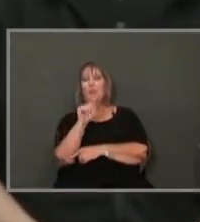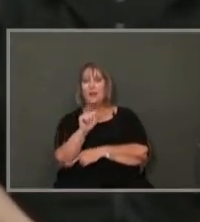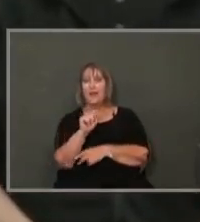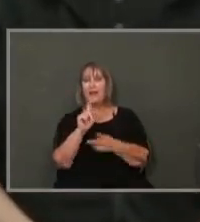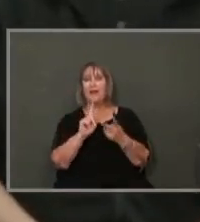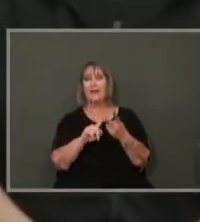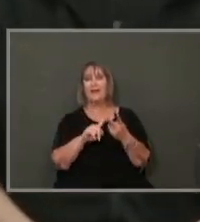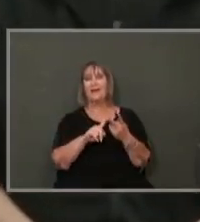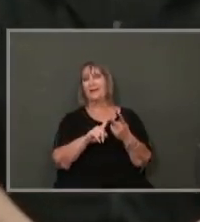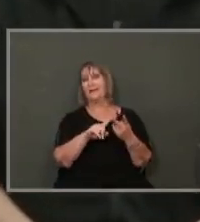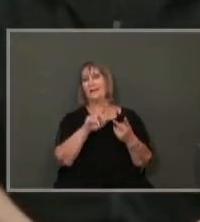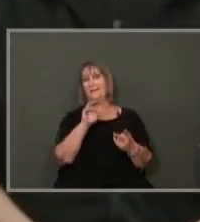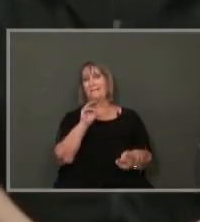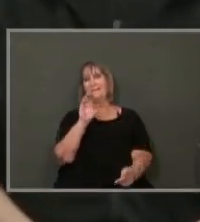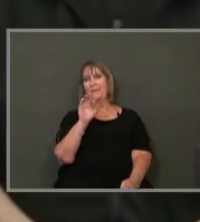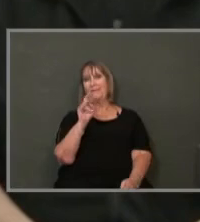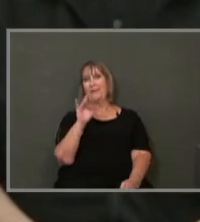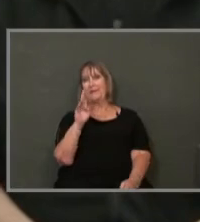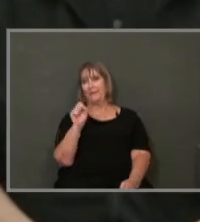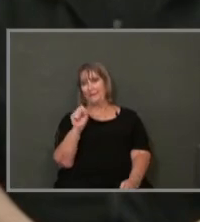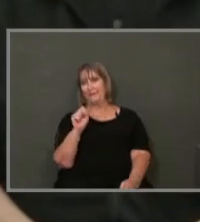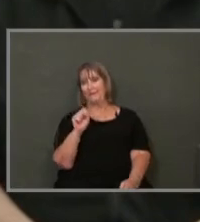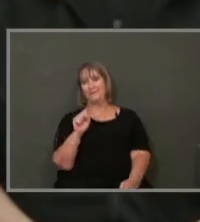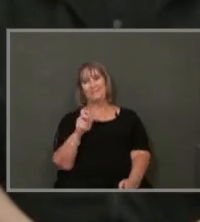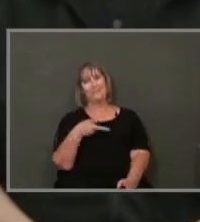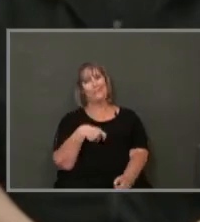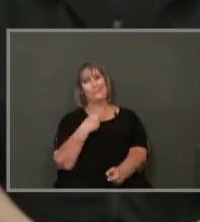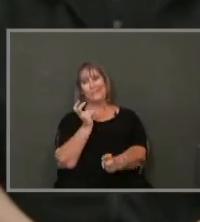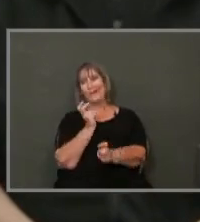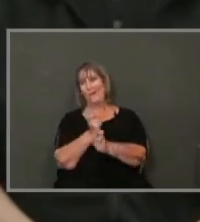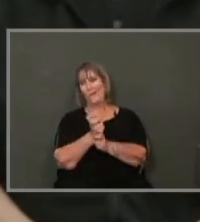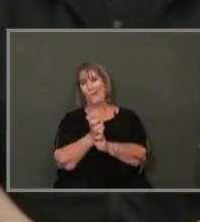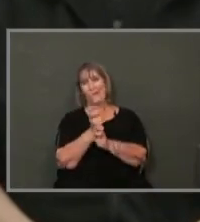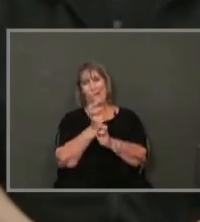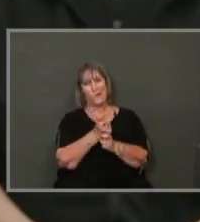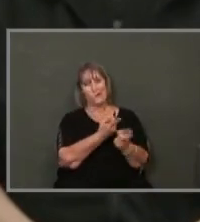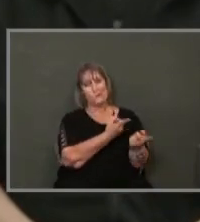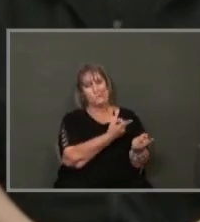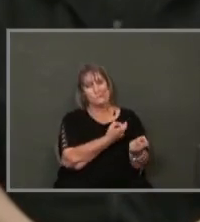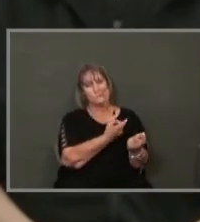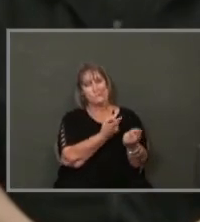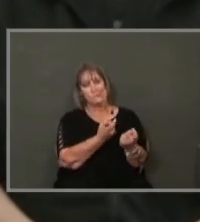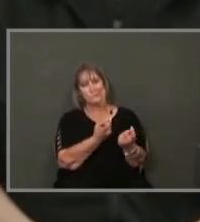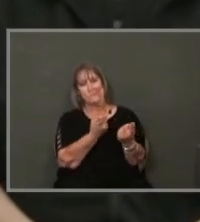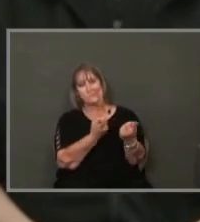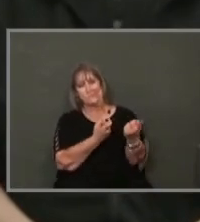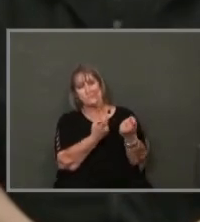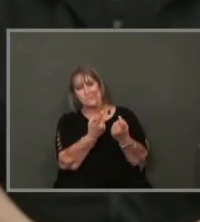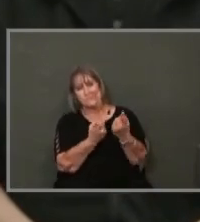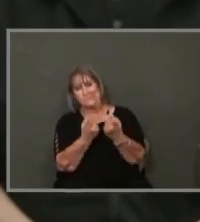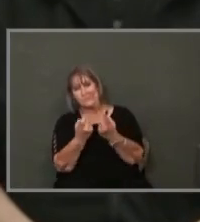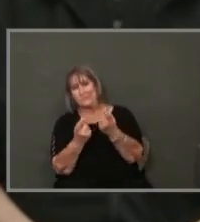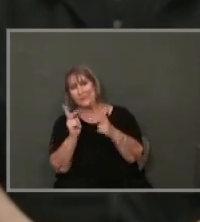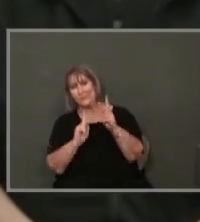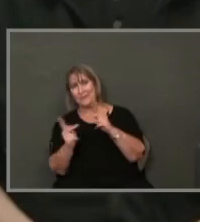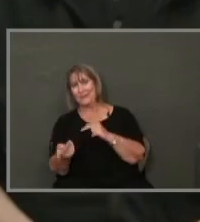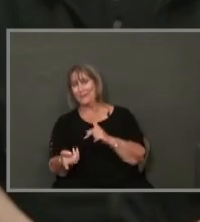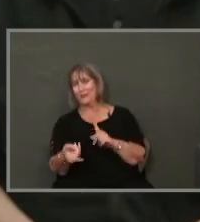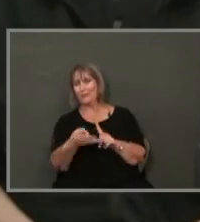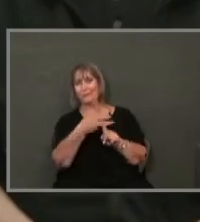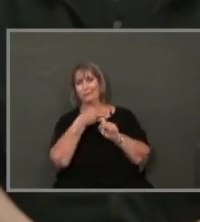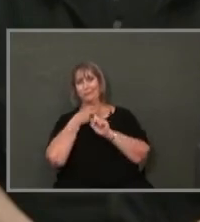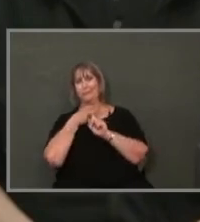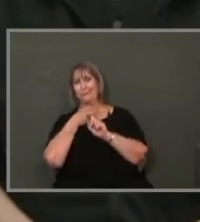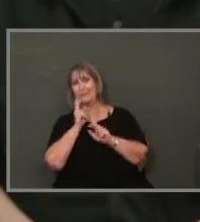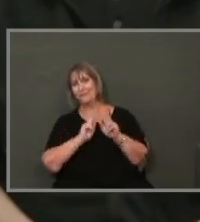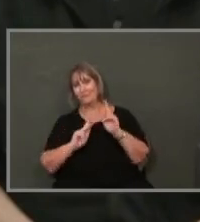getting harder and harder and harder to do that, right? And we really are in a bloody knuckle competition with a lot of other cities